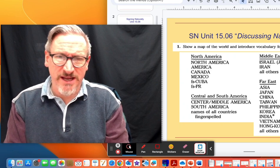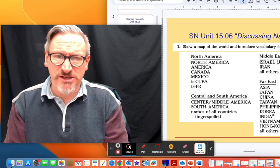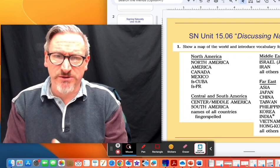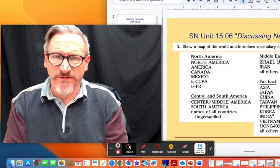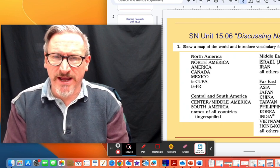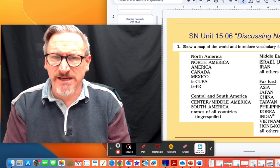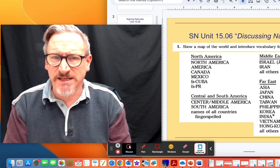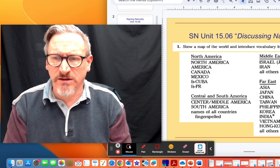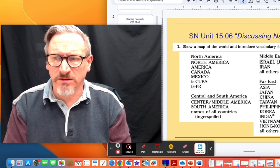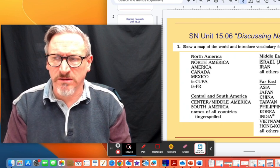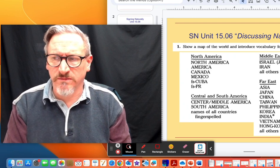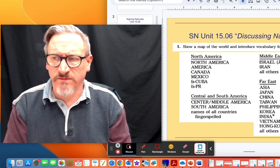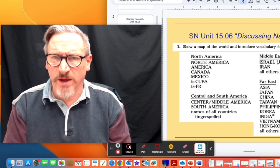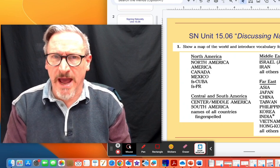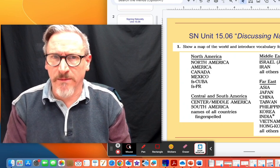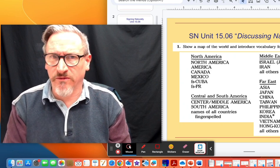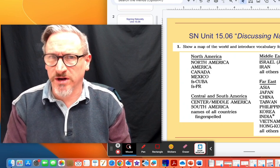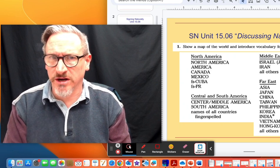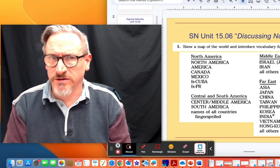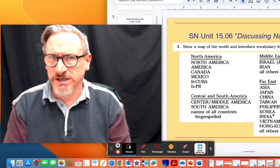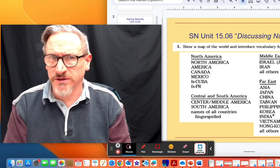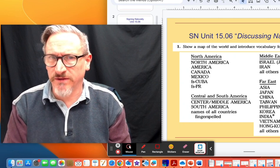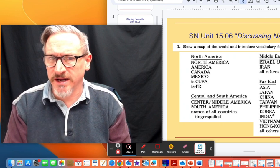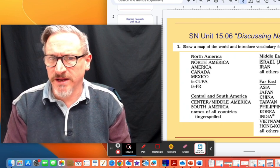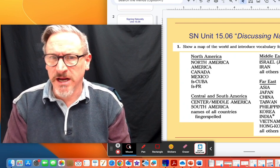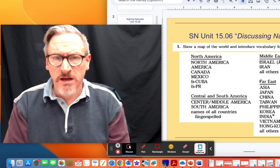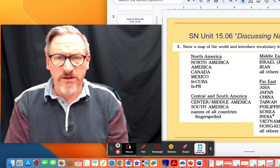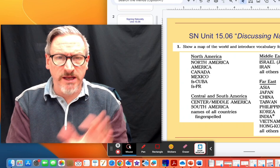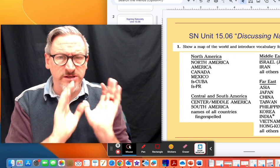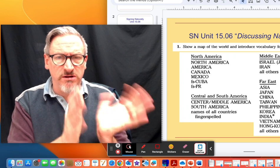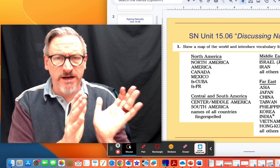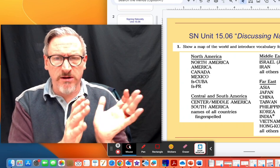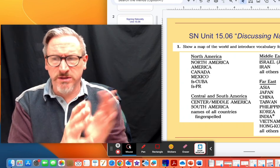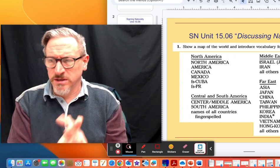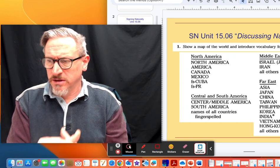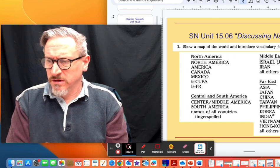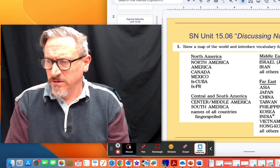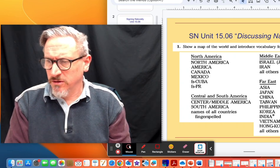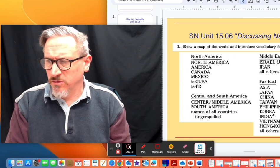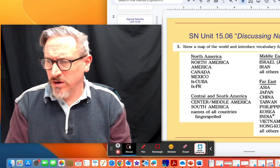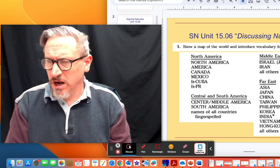at the history of ASL vocab for countries, you'll find that they started out